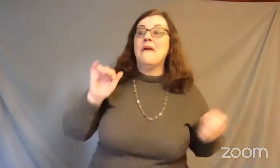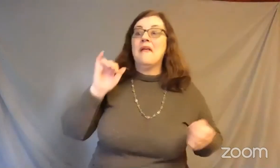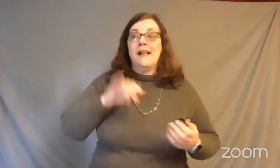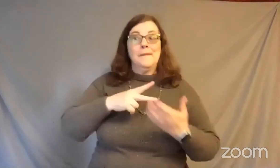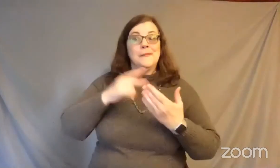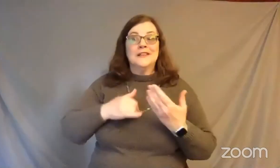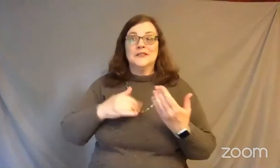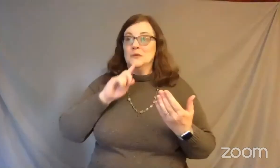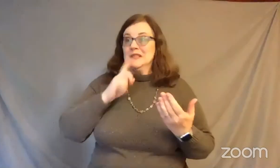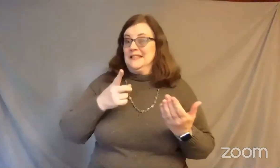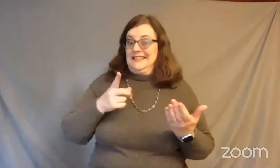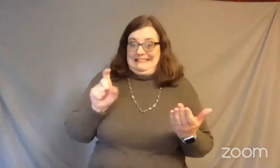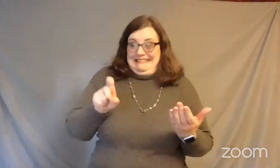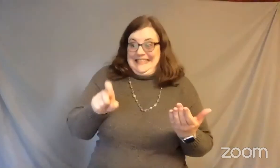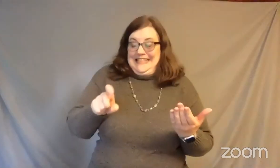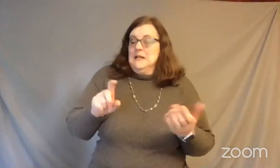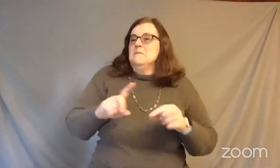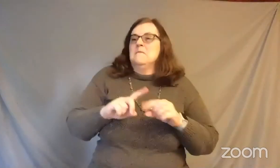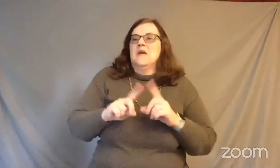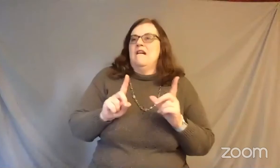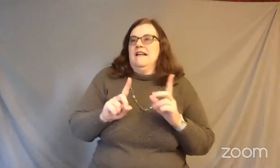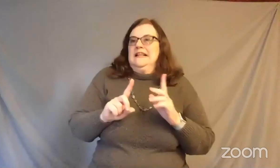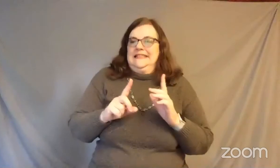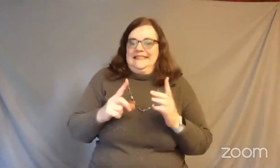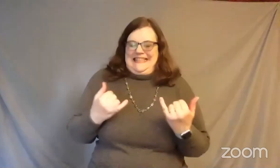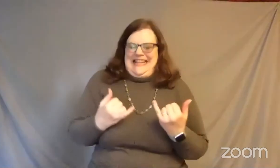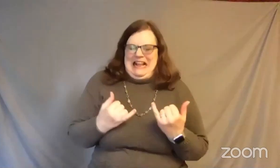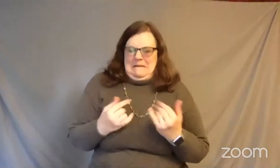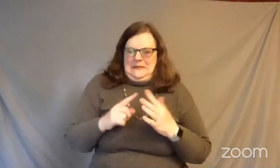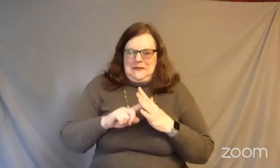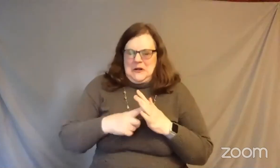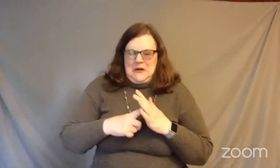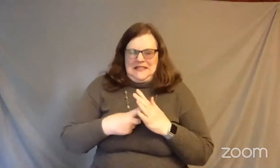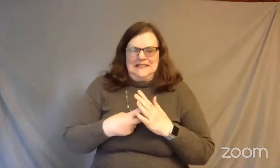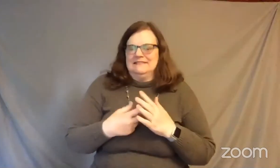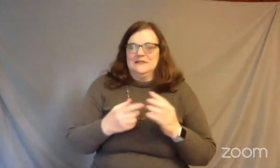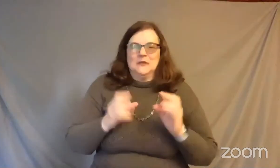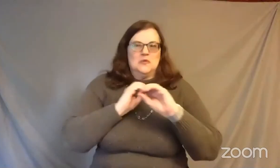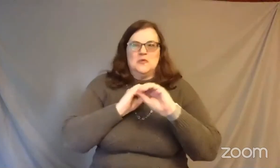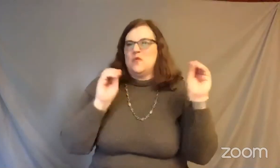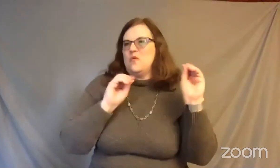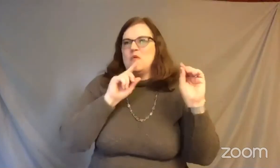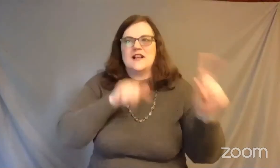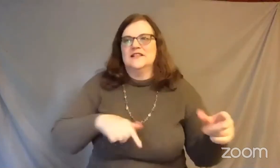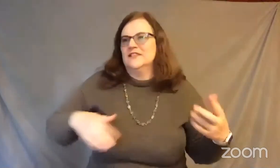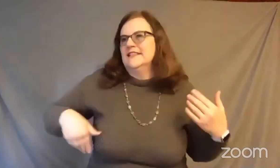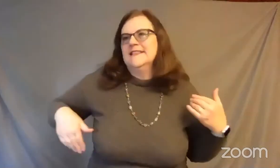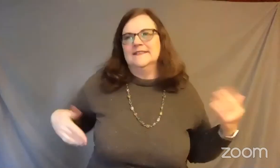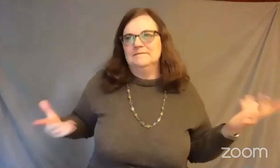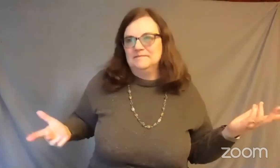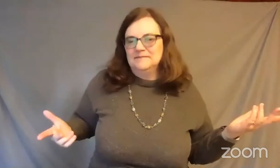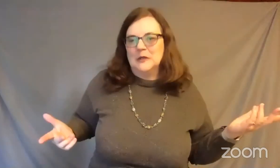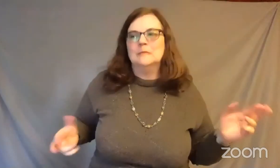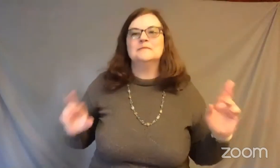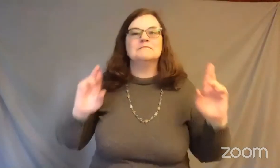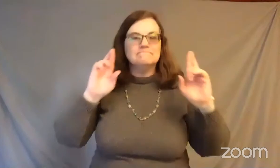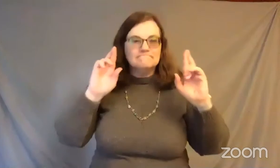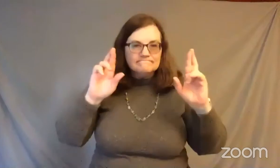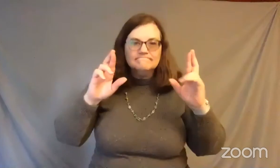We're interested in seeing how parents learning sign language can have an influence on their children, but we're only at the very beginning, so we don't have an answer